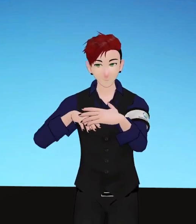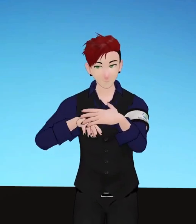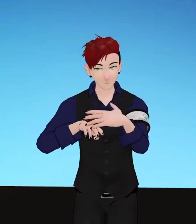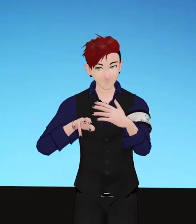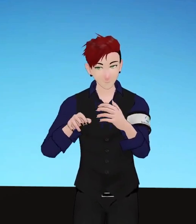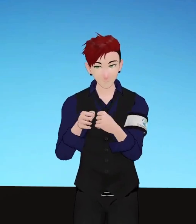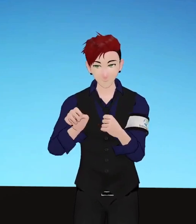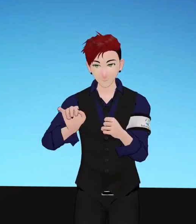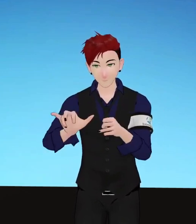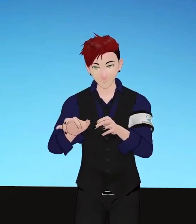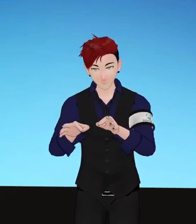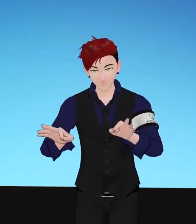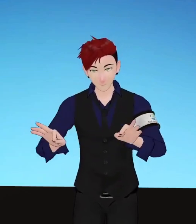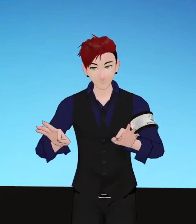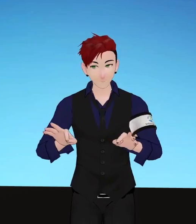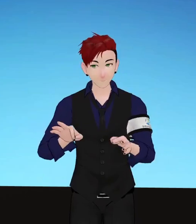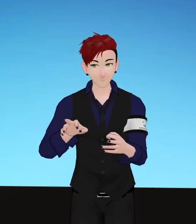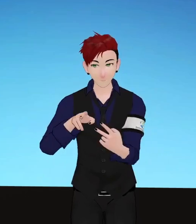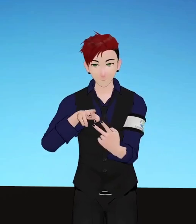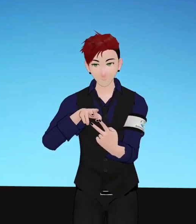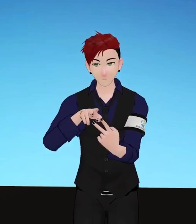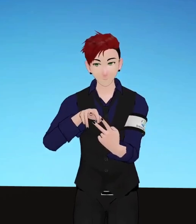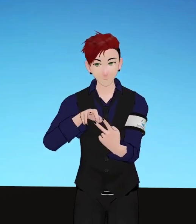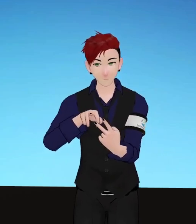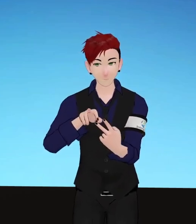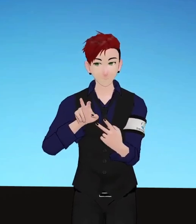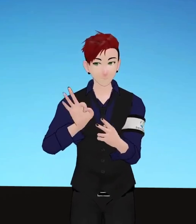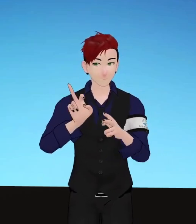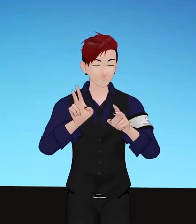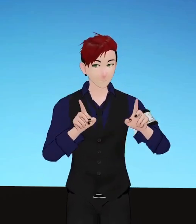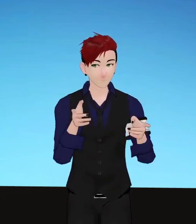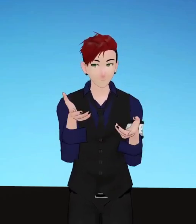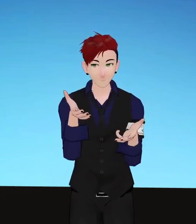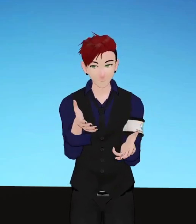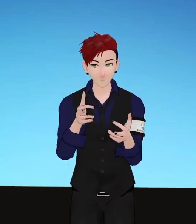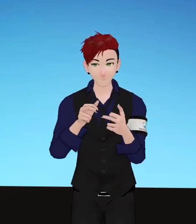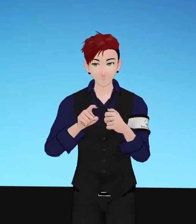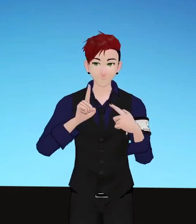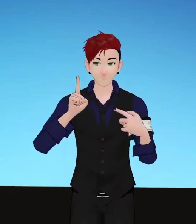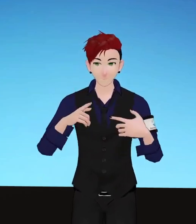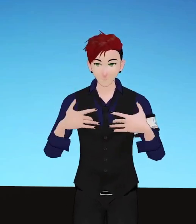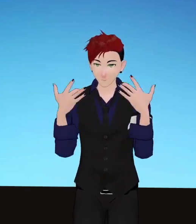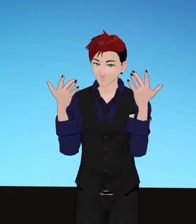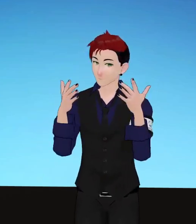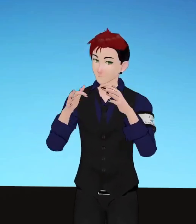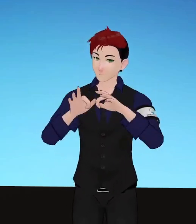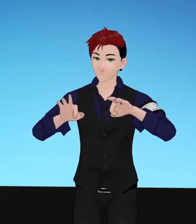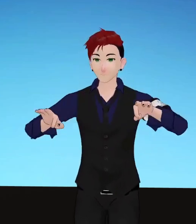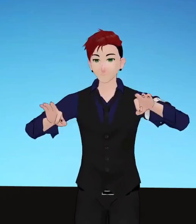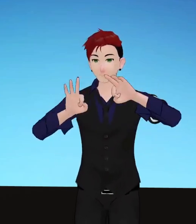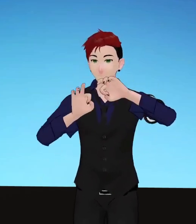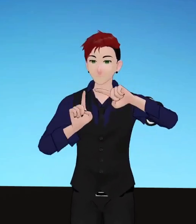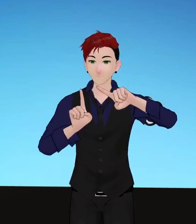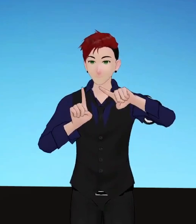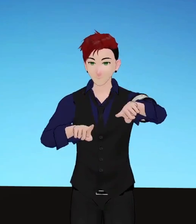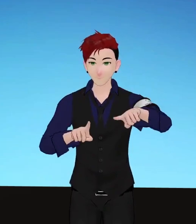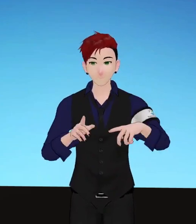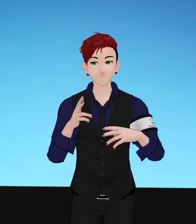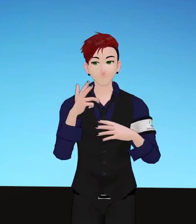is very vital that you attend these events as much as you can, and just know that you all start somewhere, and it only goes up